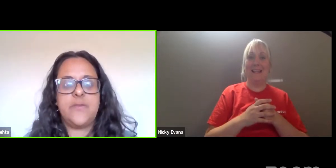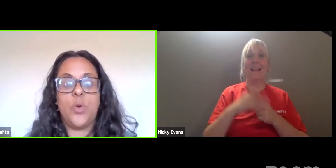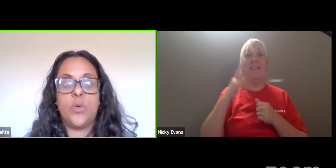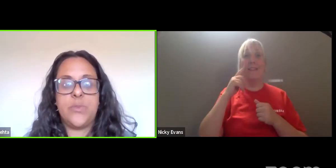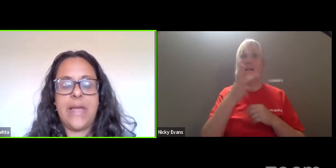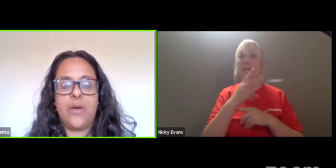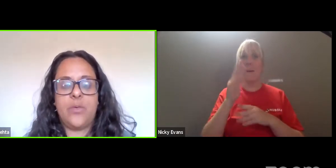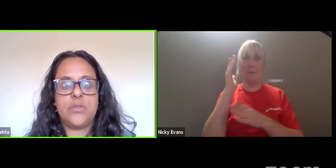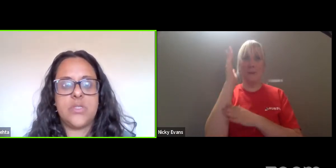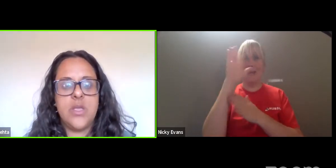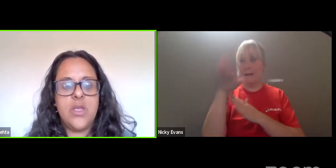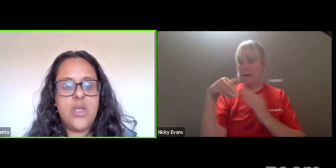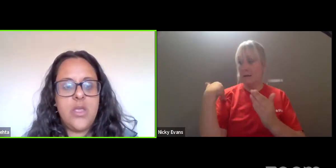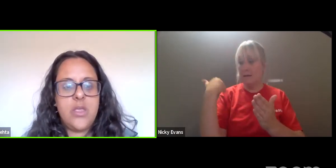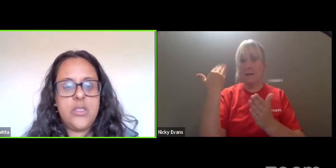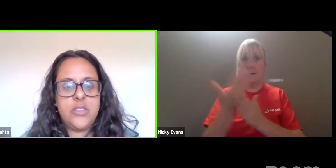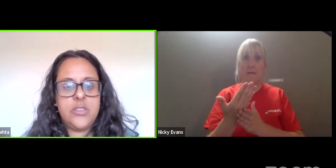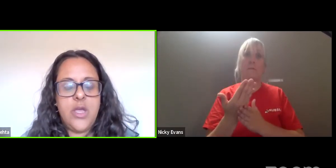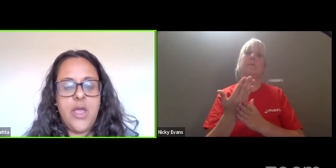speakers have talked about